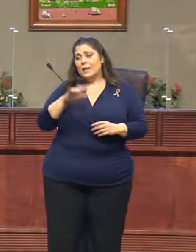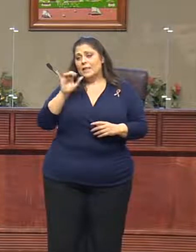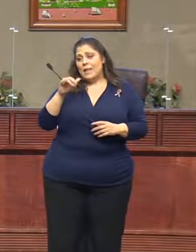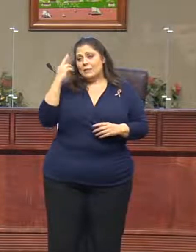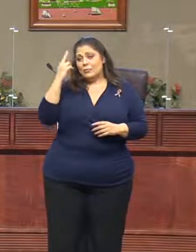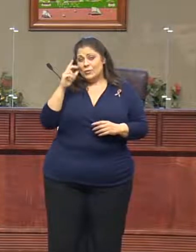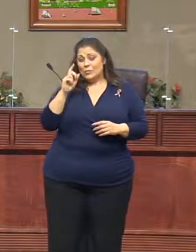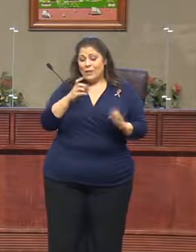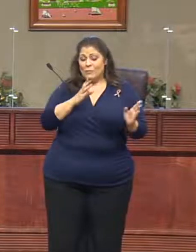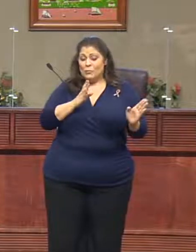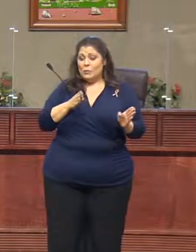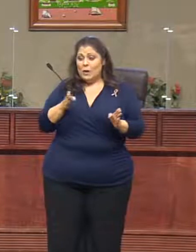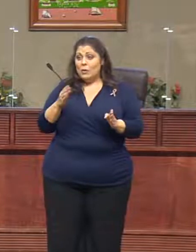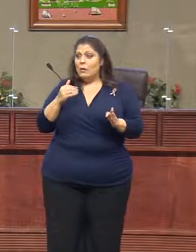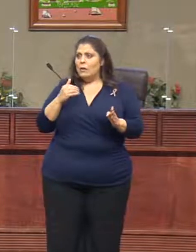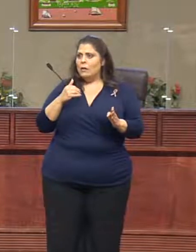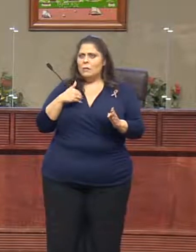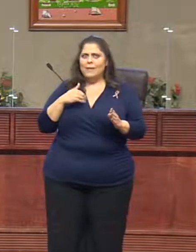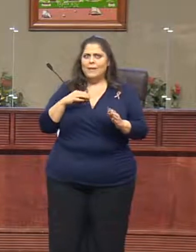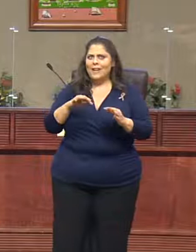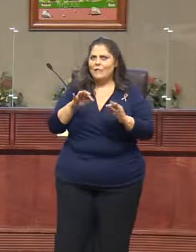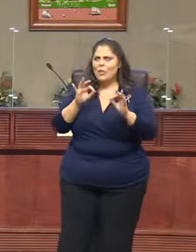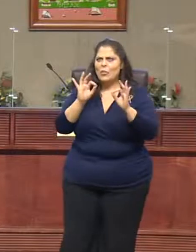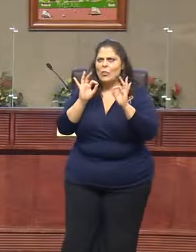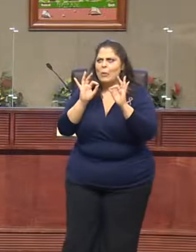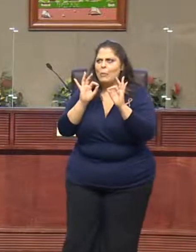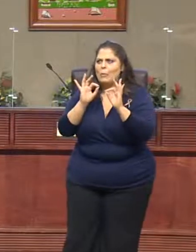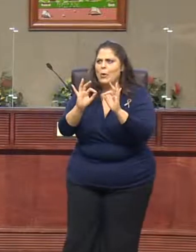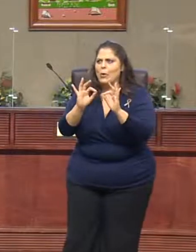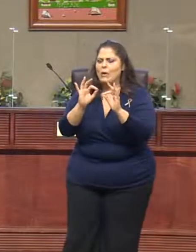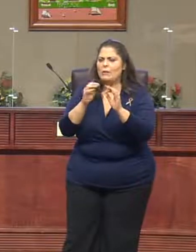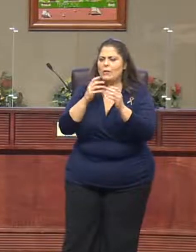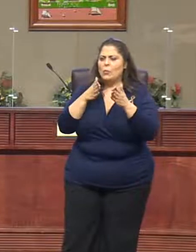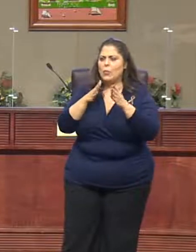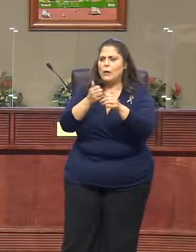have to prepare. And we have a perfect tool. Let's get vaccinated.